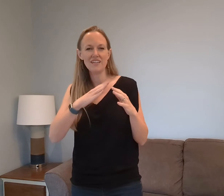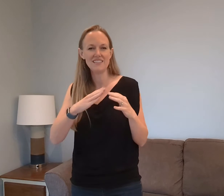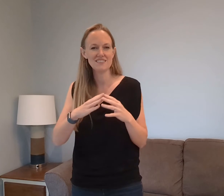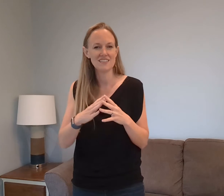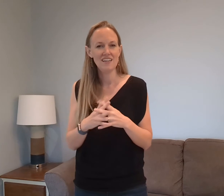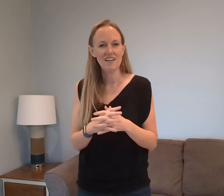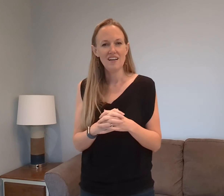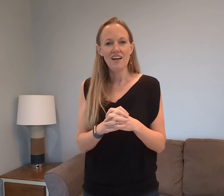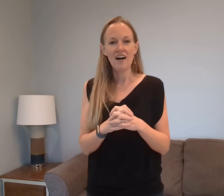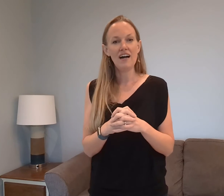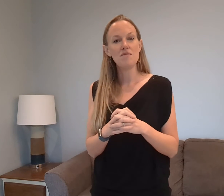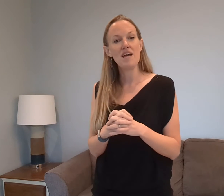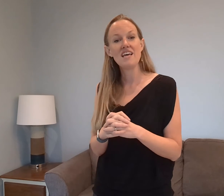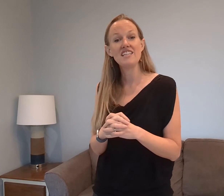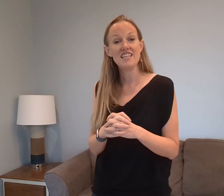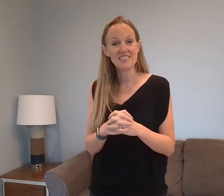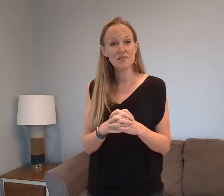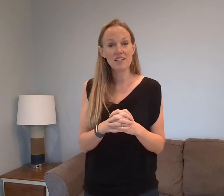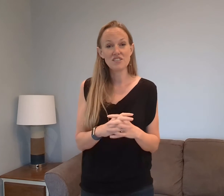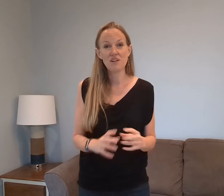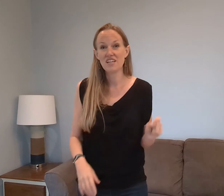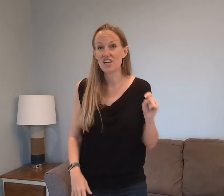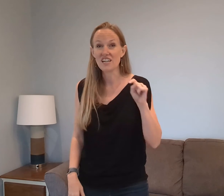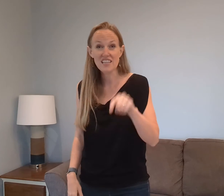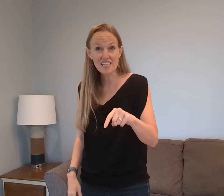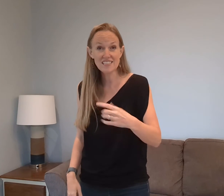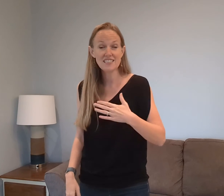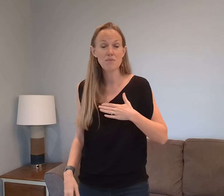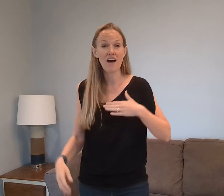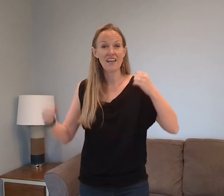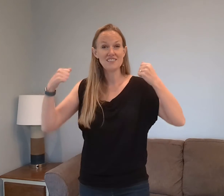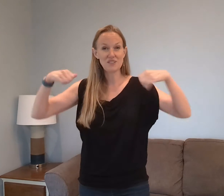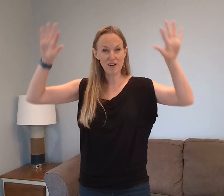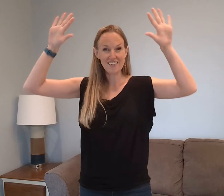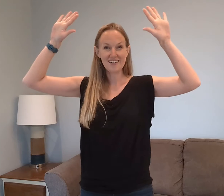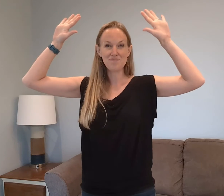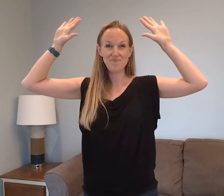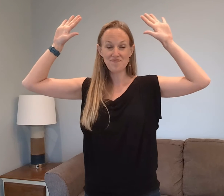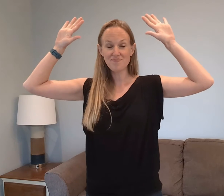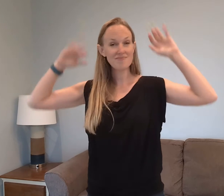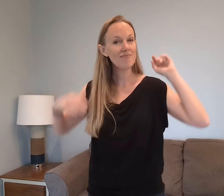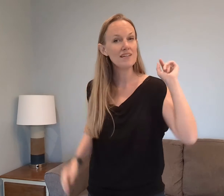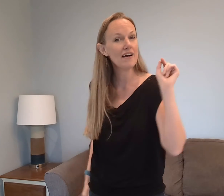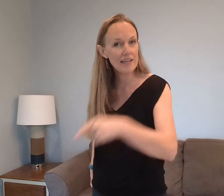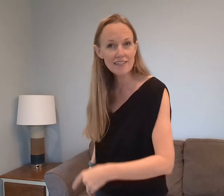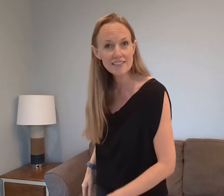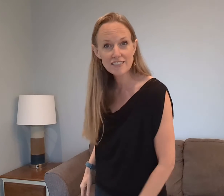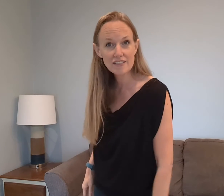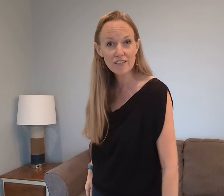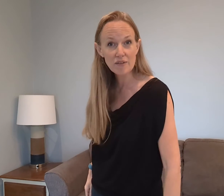worries. And then this is my surrender. This is my surrender. Now I'm going to let you know right